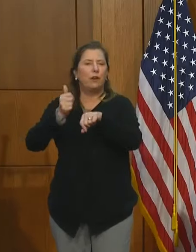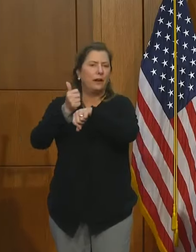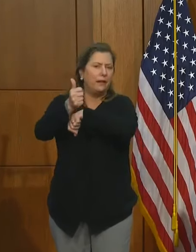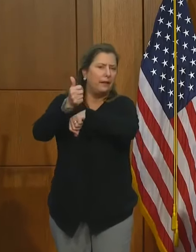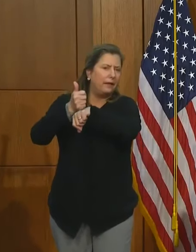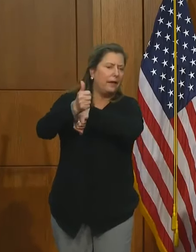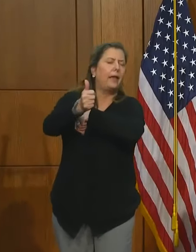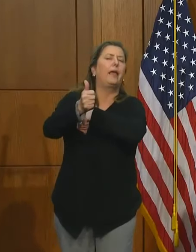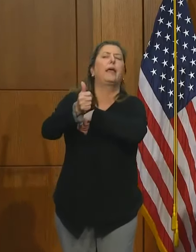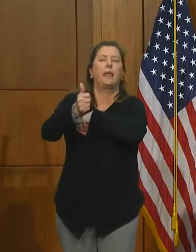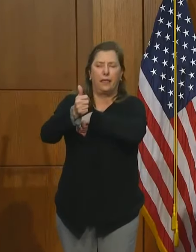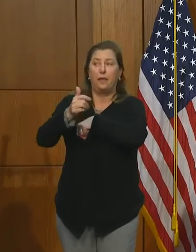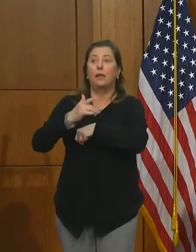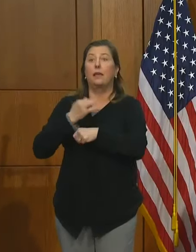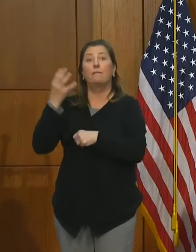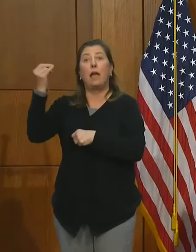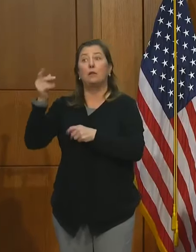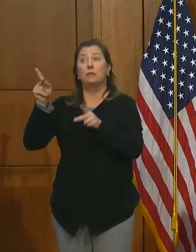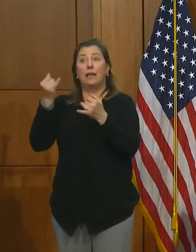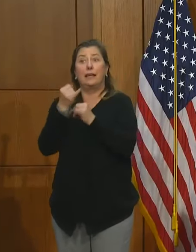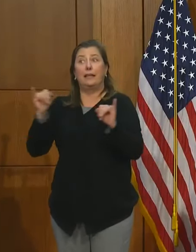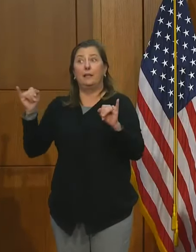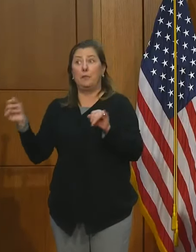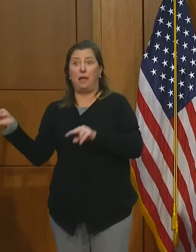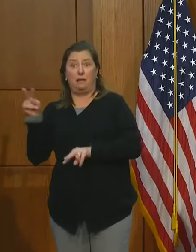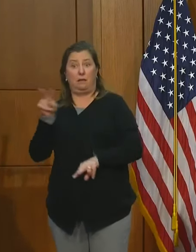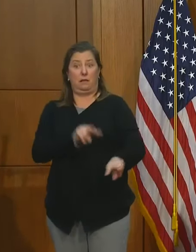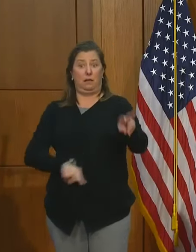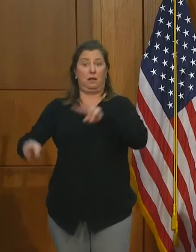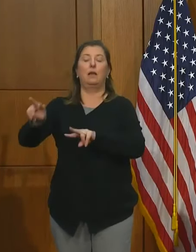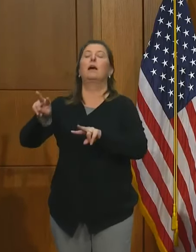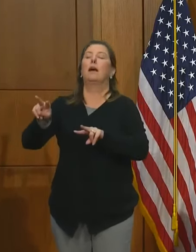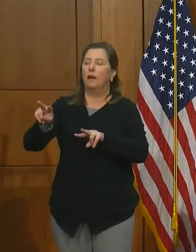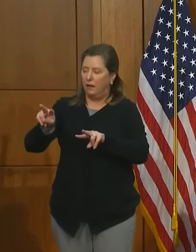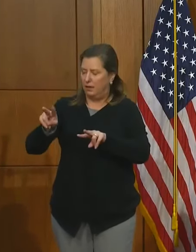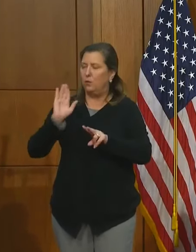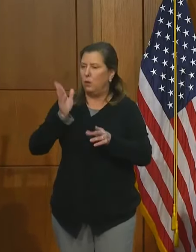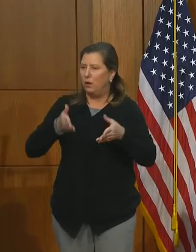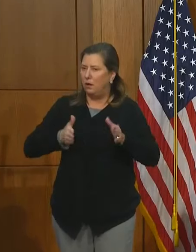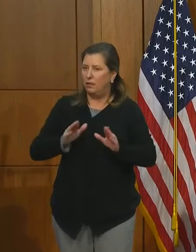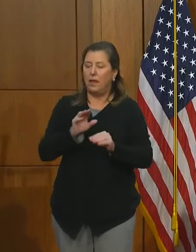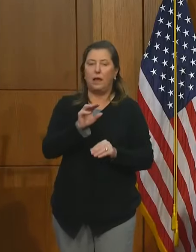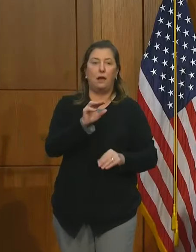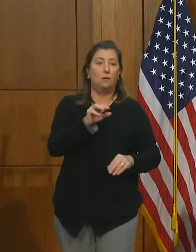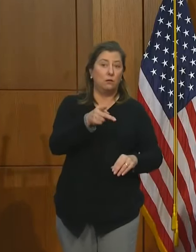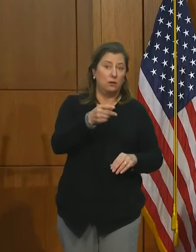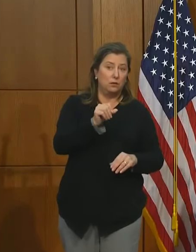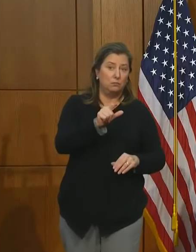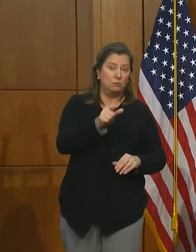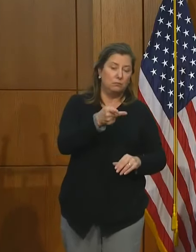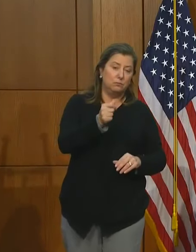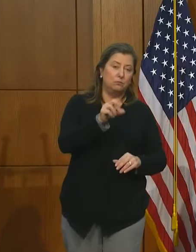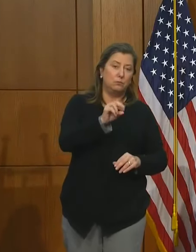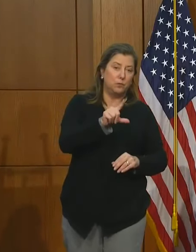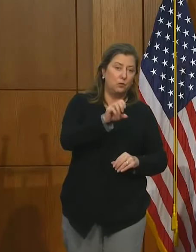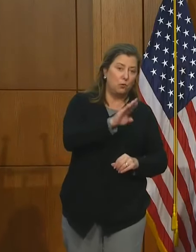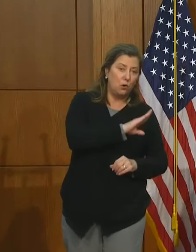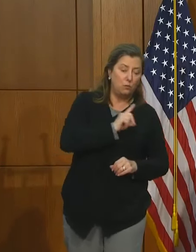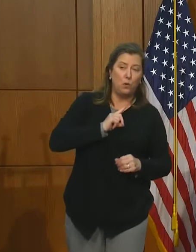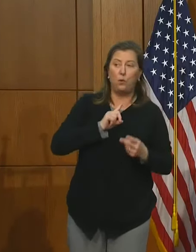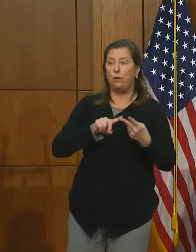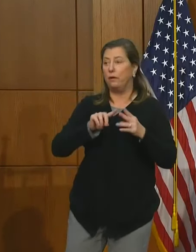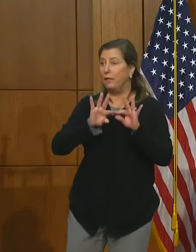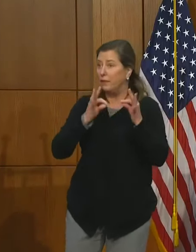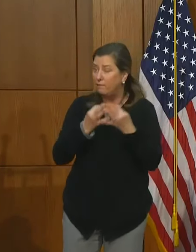an independent review will allow the parole board and Mr. Martin and the family and the Richmond PD